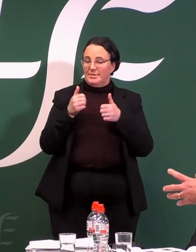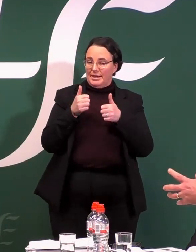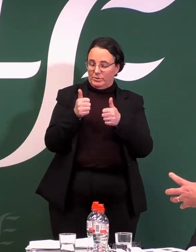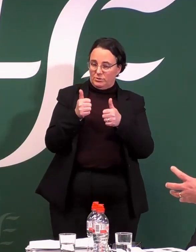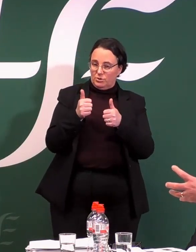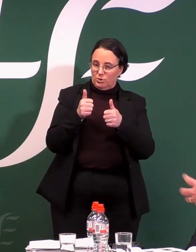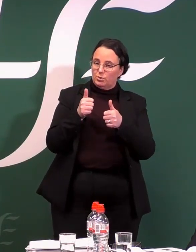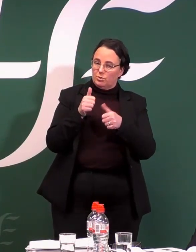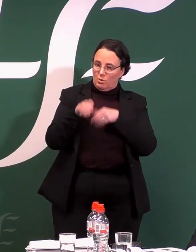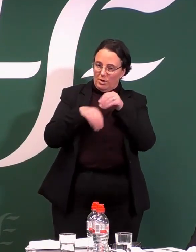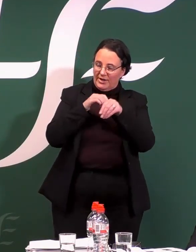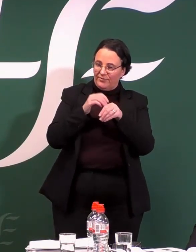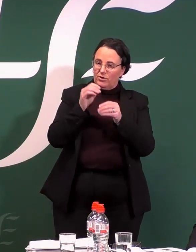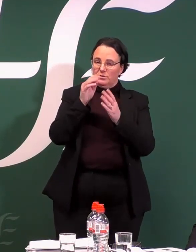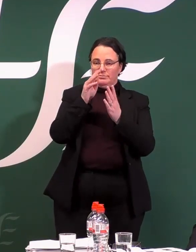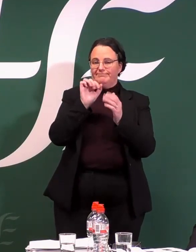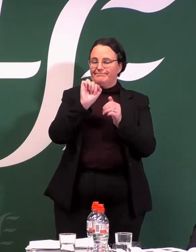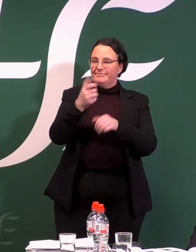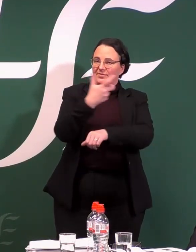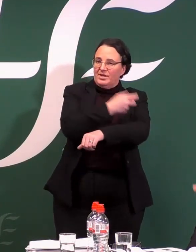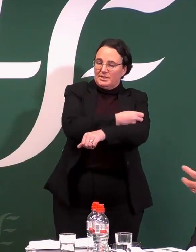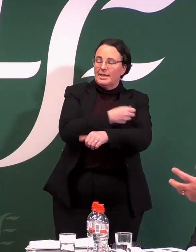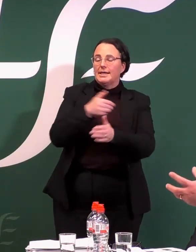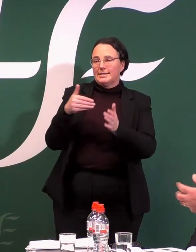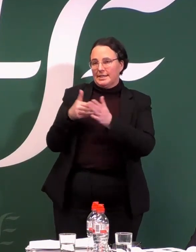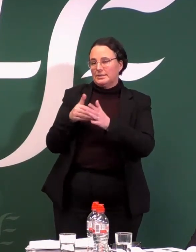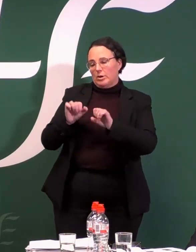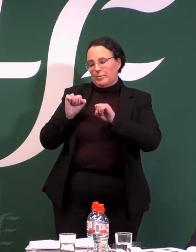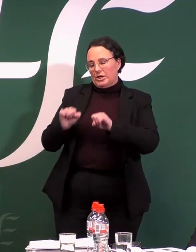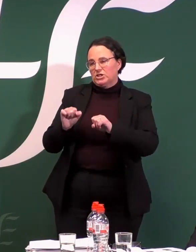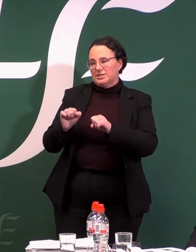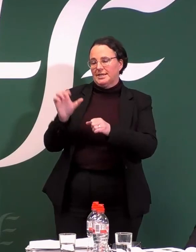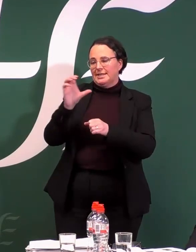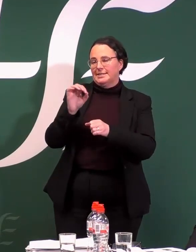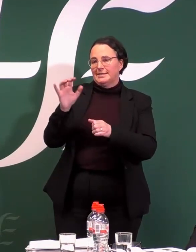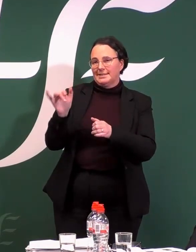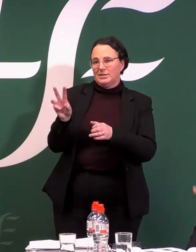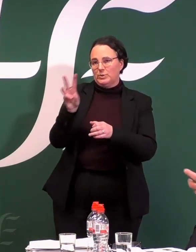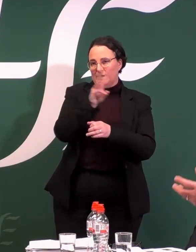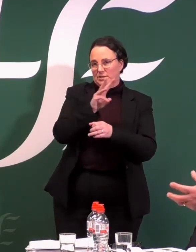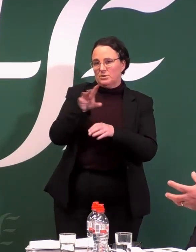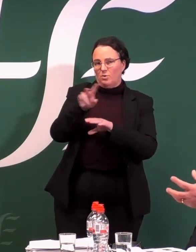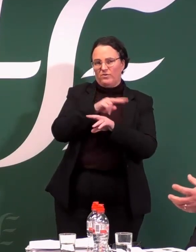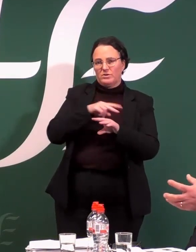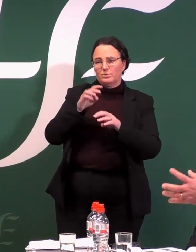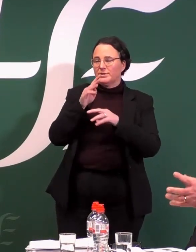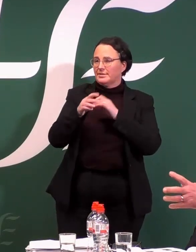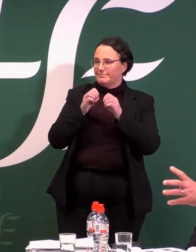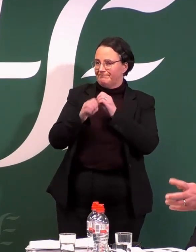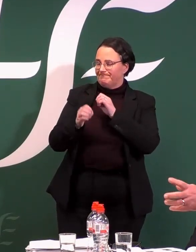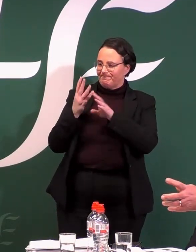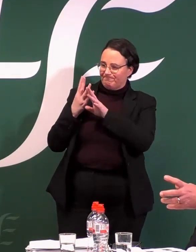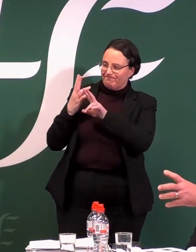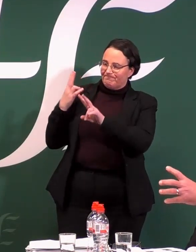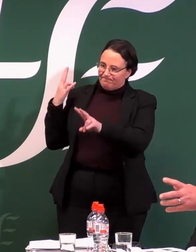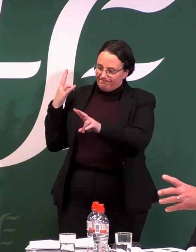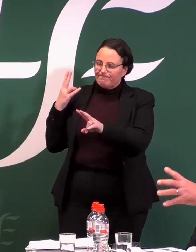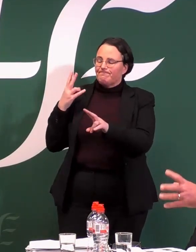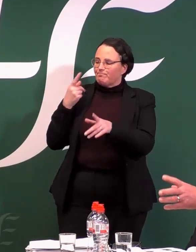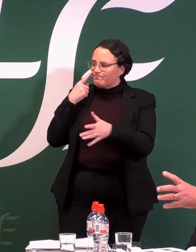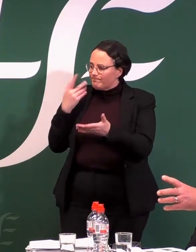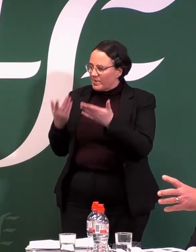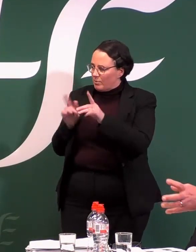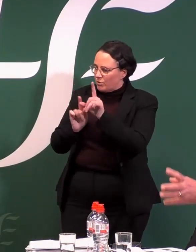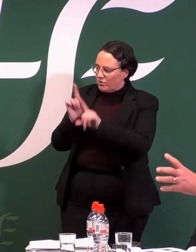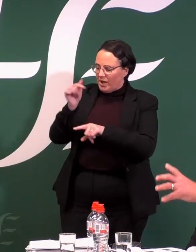can manage that. Now, clearly there were some pressures in City West over the weekend in relation to that. And obviously we've put improvements in place. City West